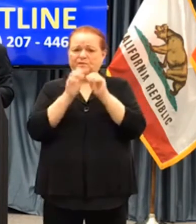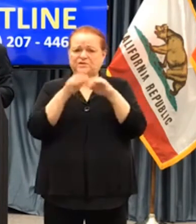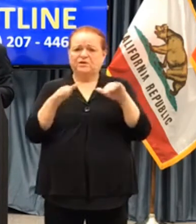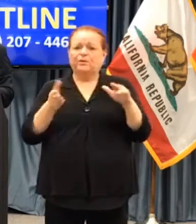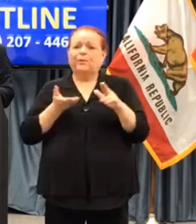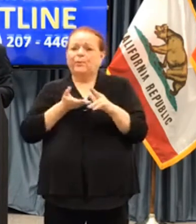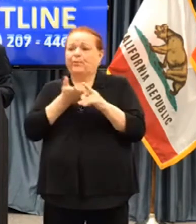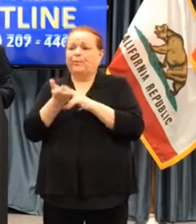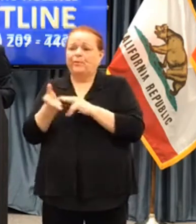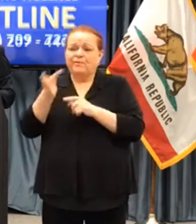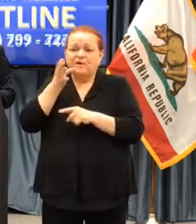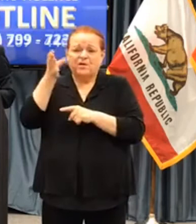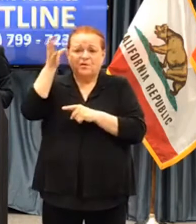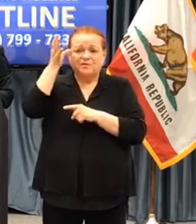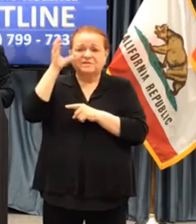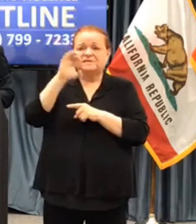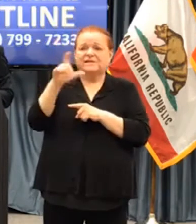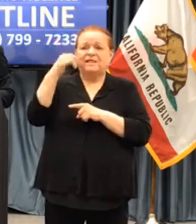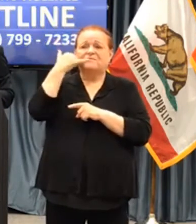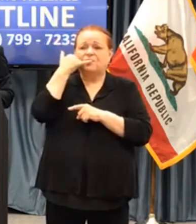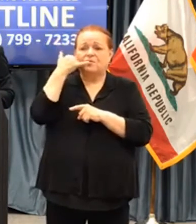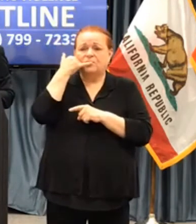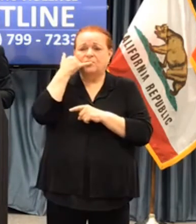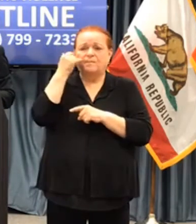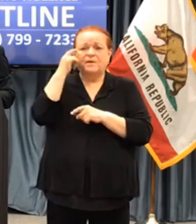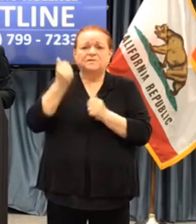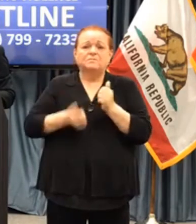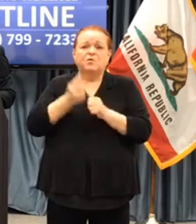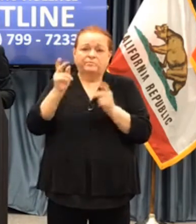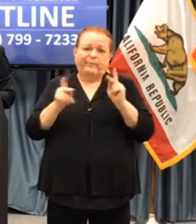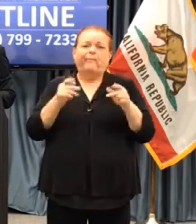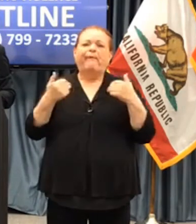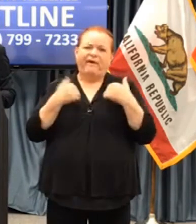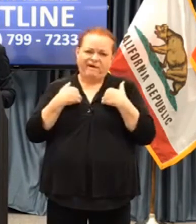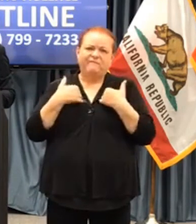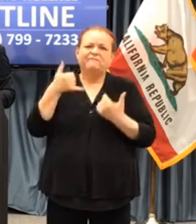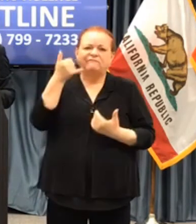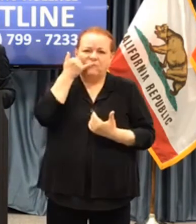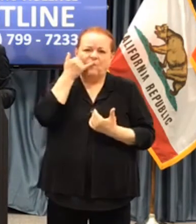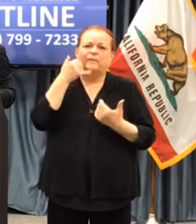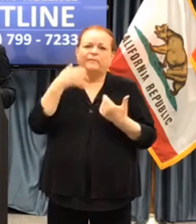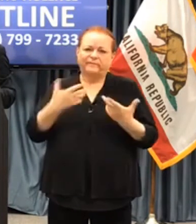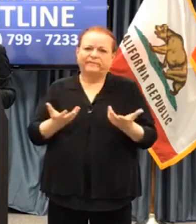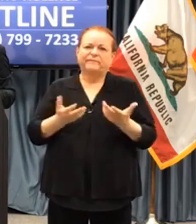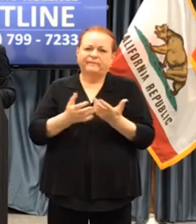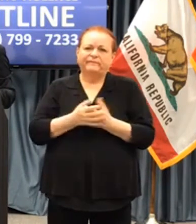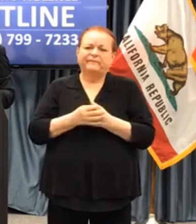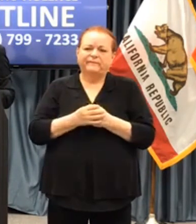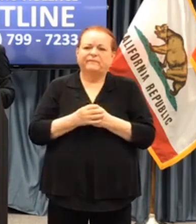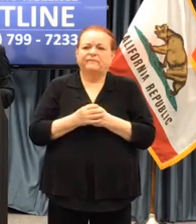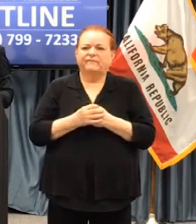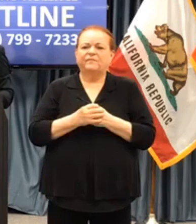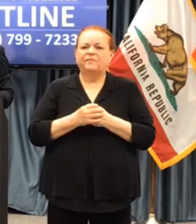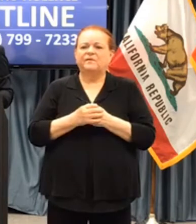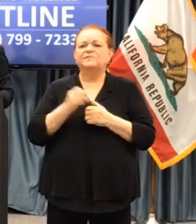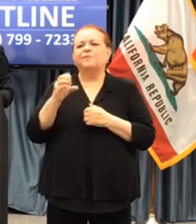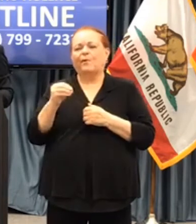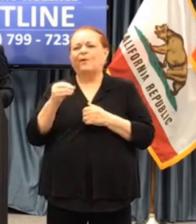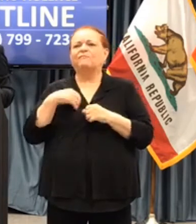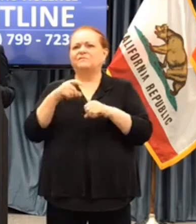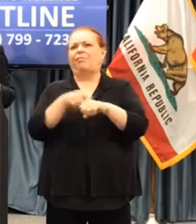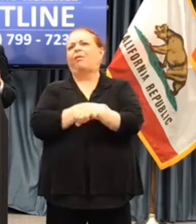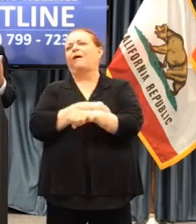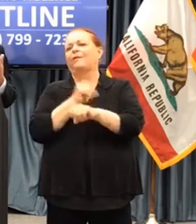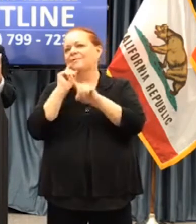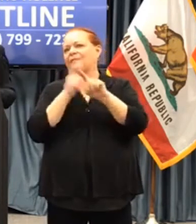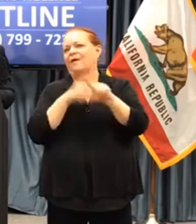their parents' cell phone, because most people do have cell phones. So that was a long way of saying, I